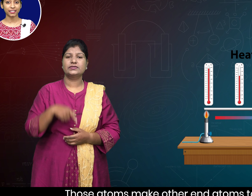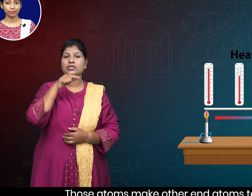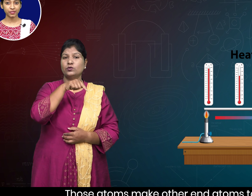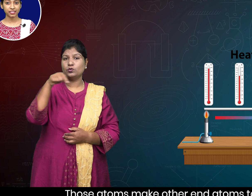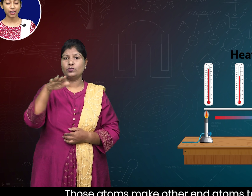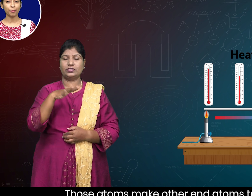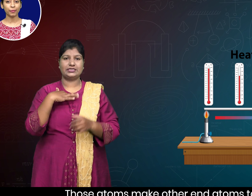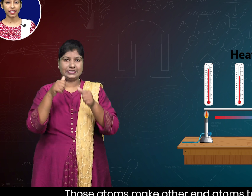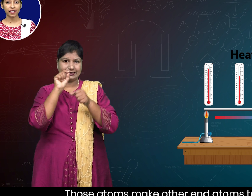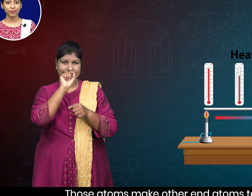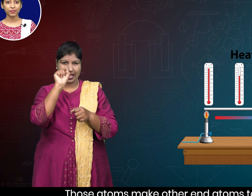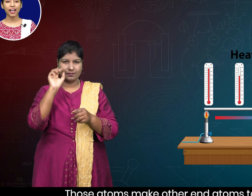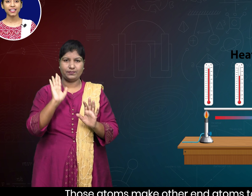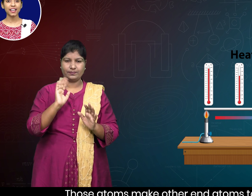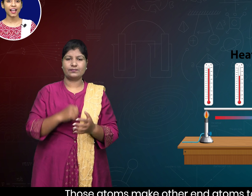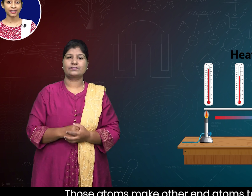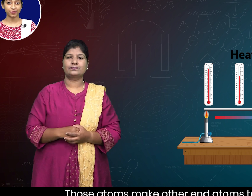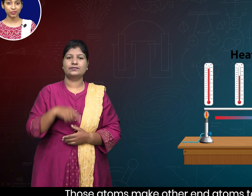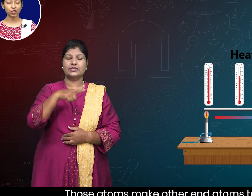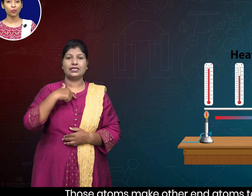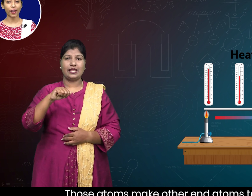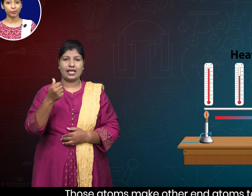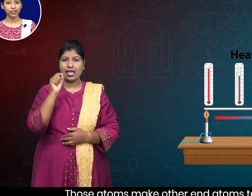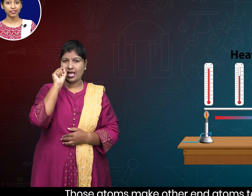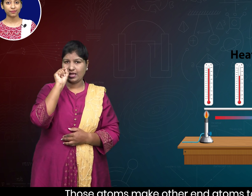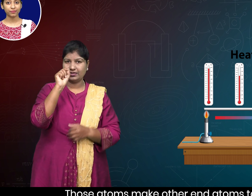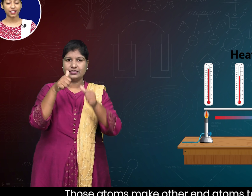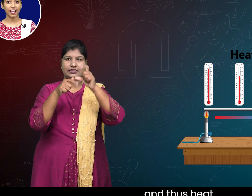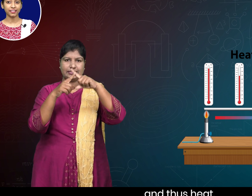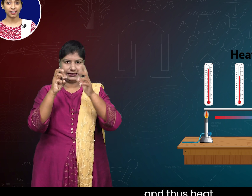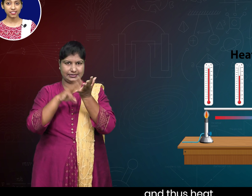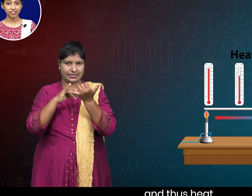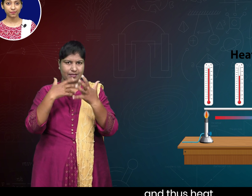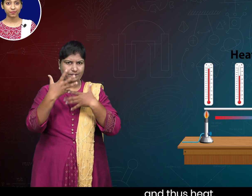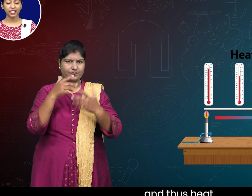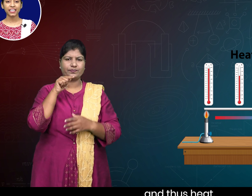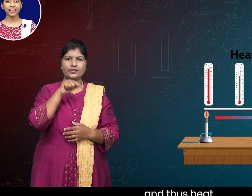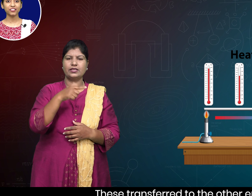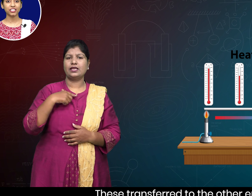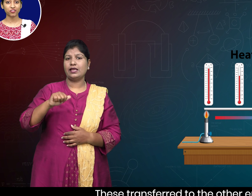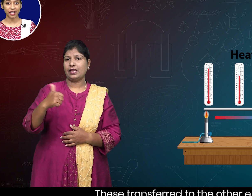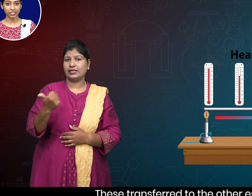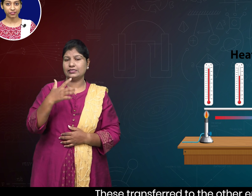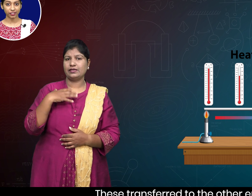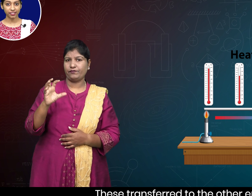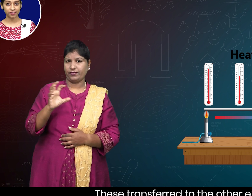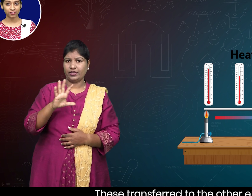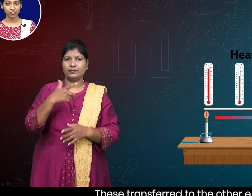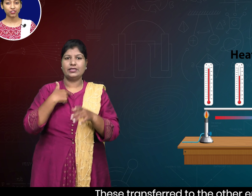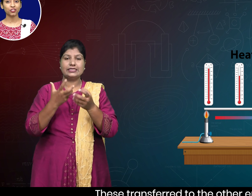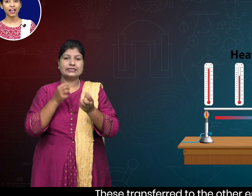Those atoms make other atoms to vibrate, and thus heat is